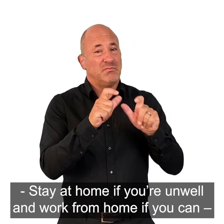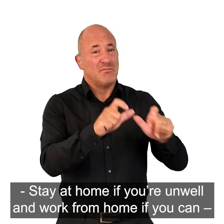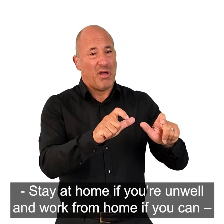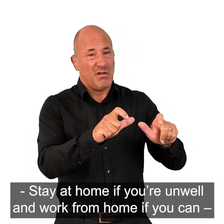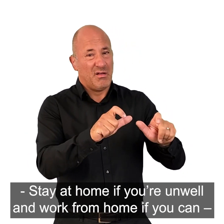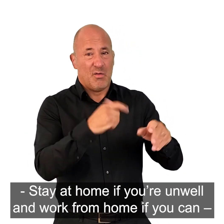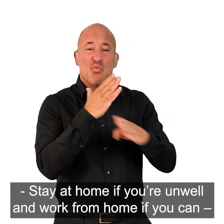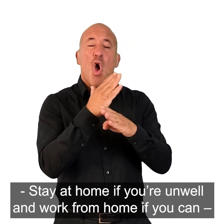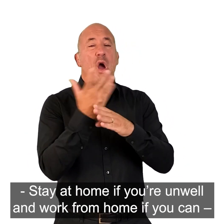if you can.